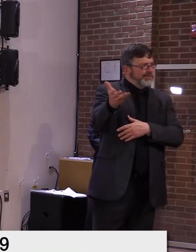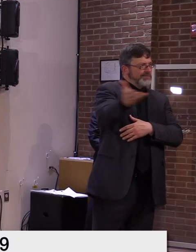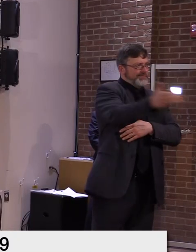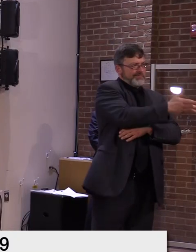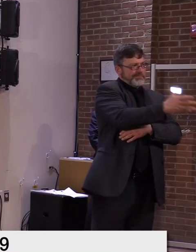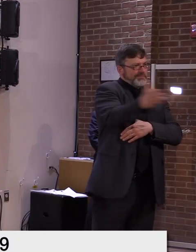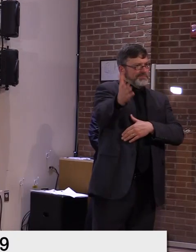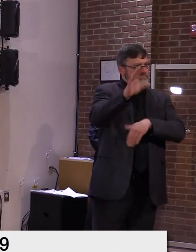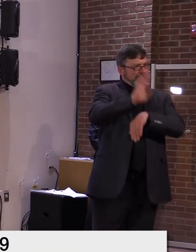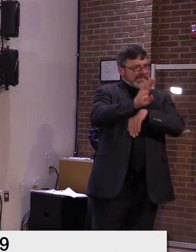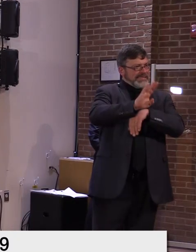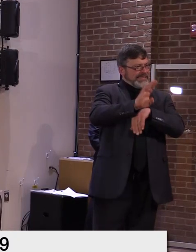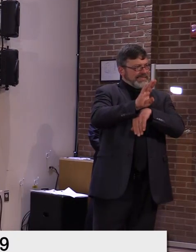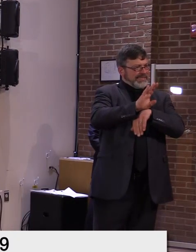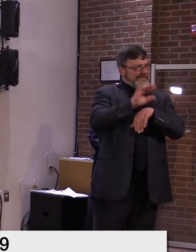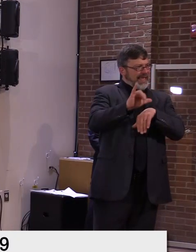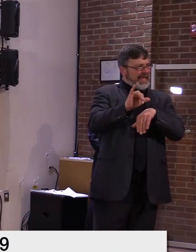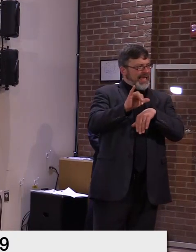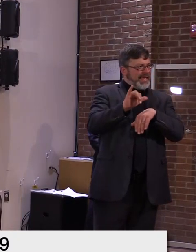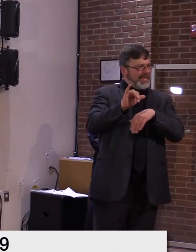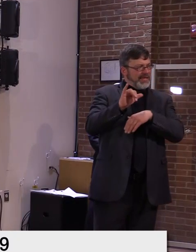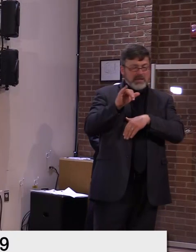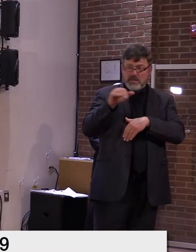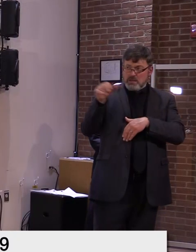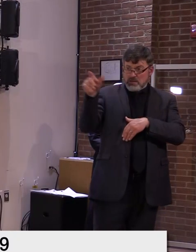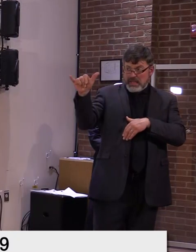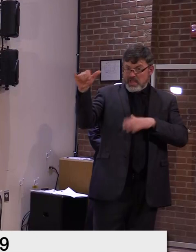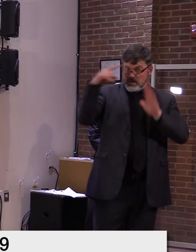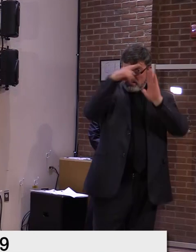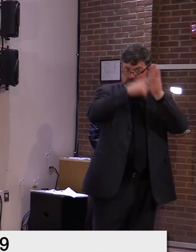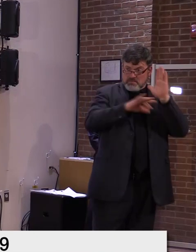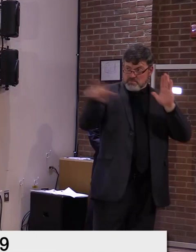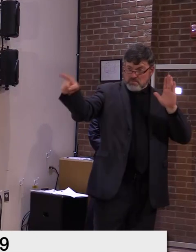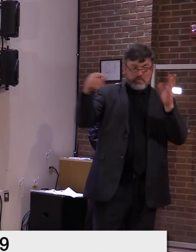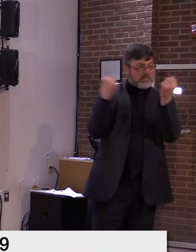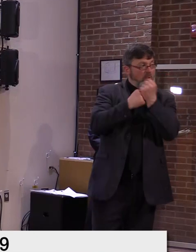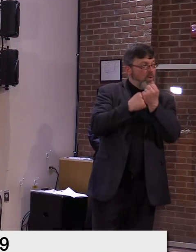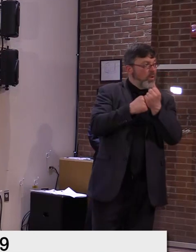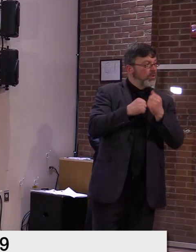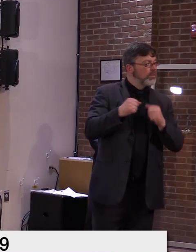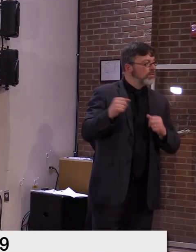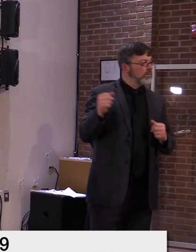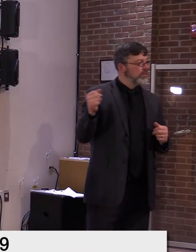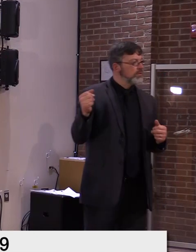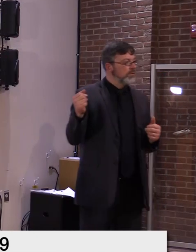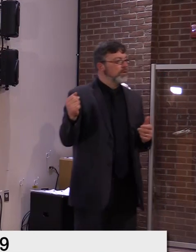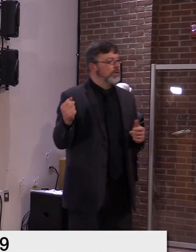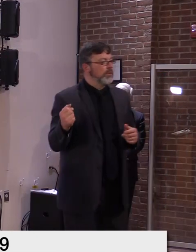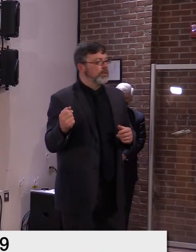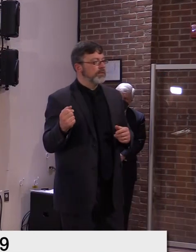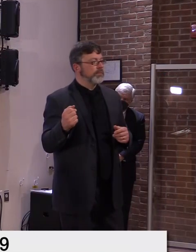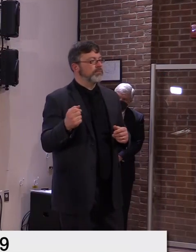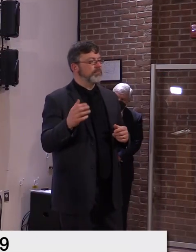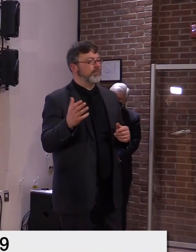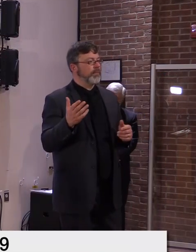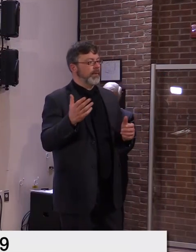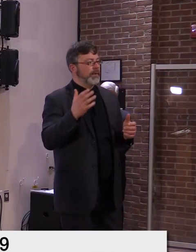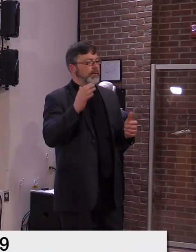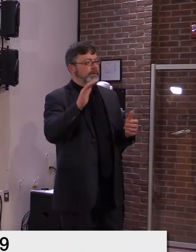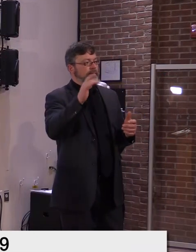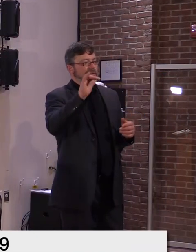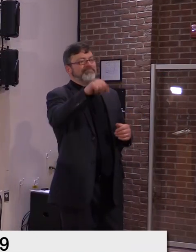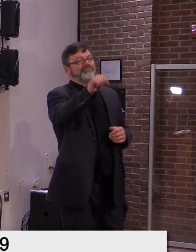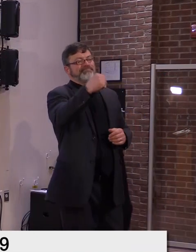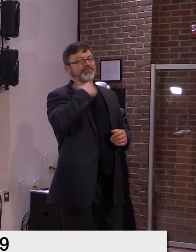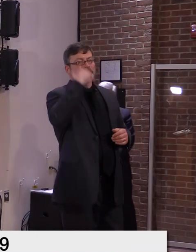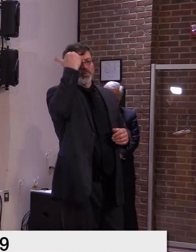that. Do you support this bill? Yeah, Greg, I'm aware of the bill going through. I don't know